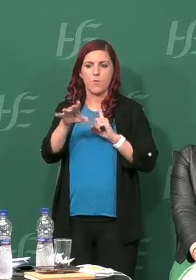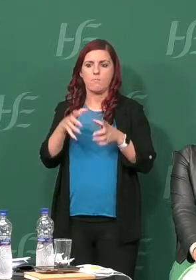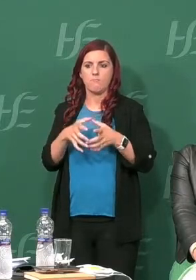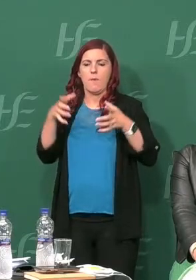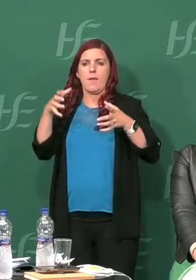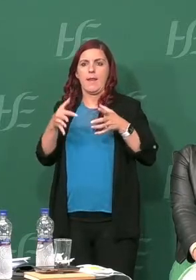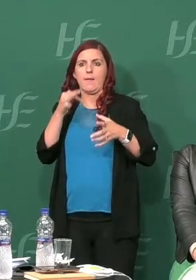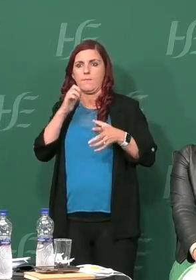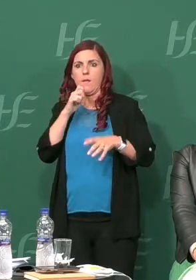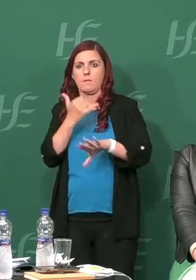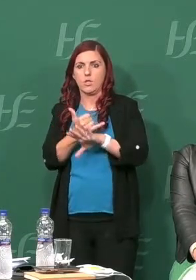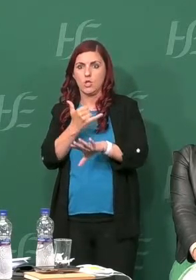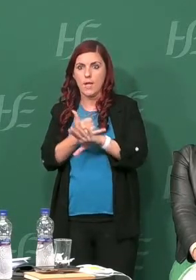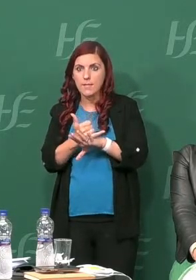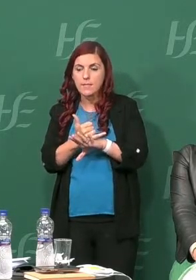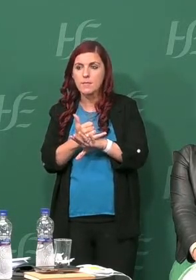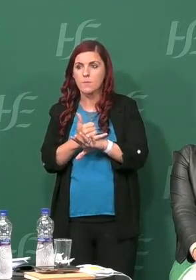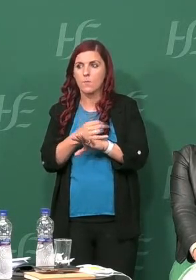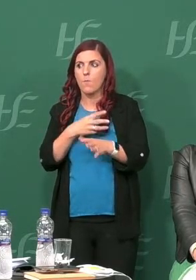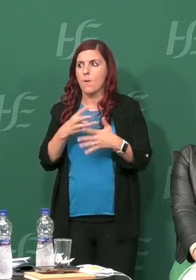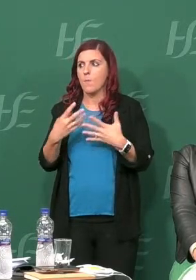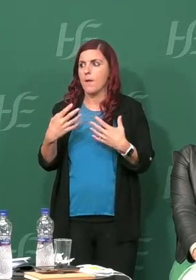that point, when we've got